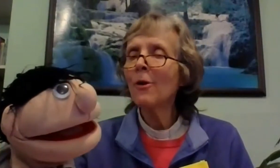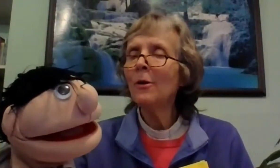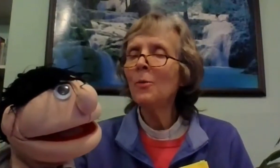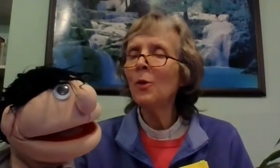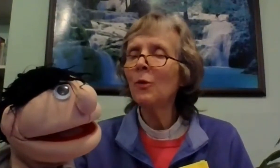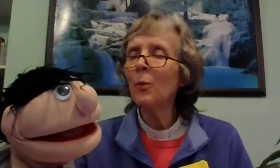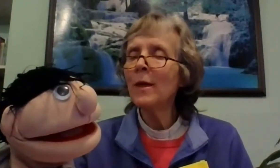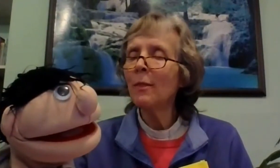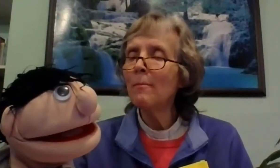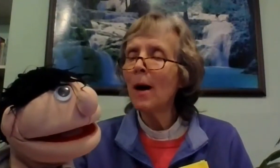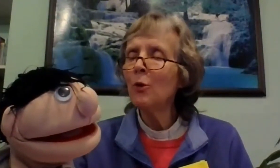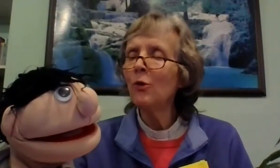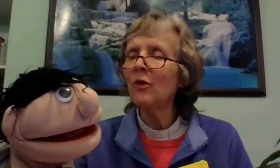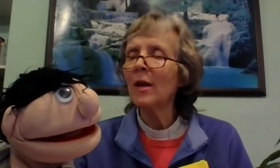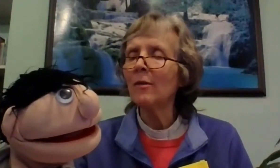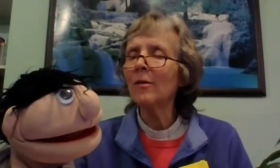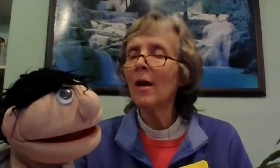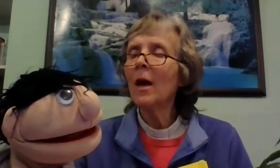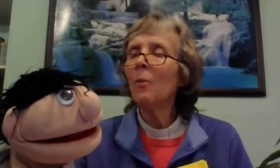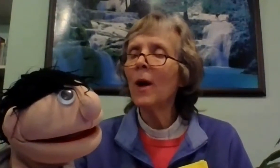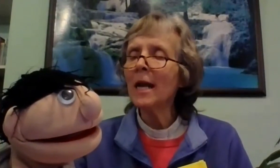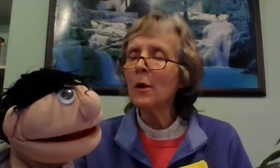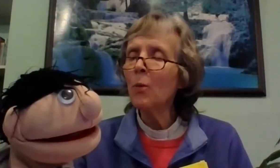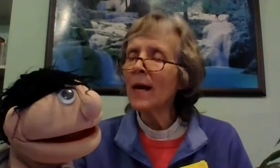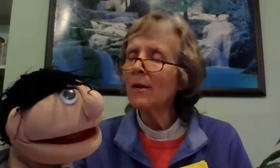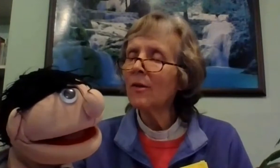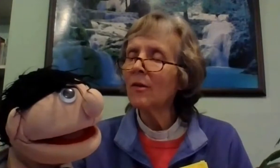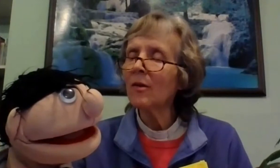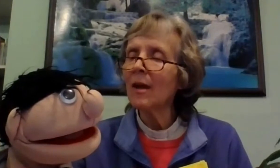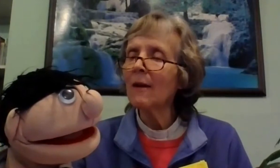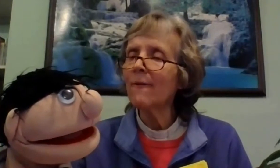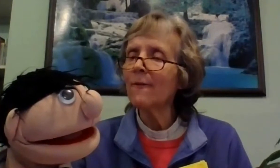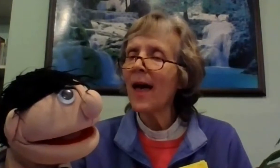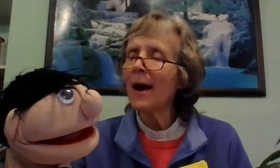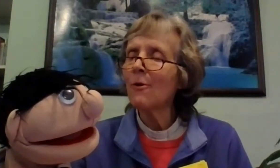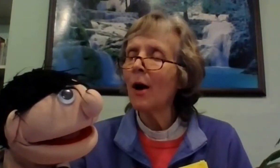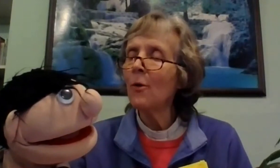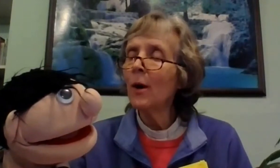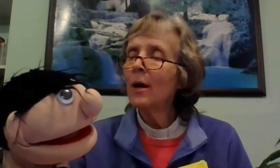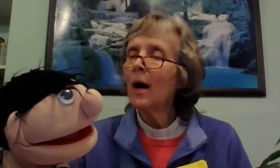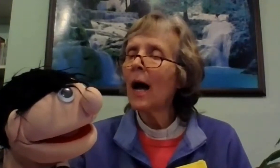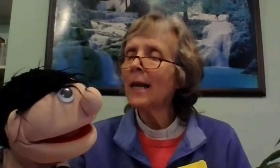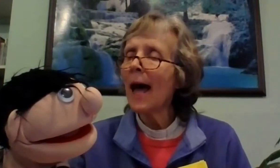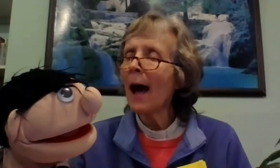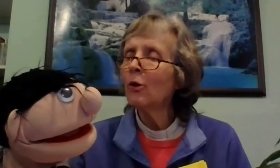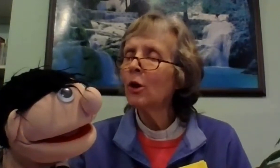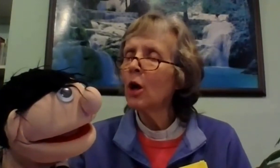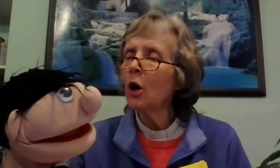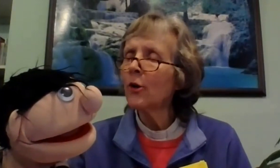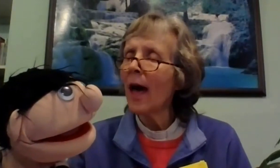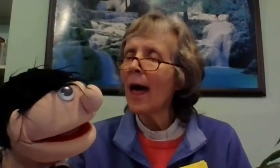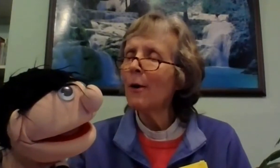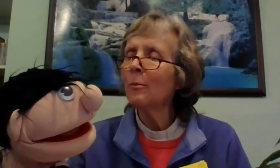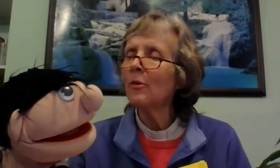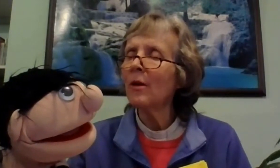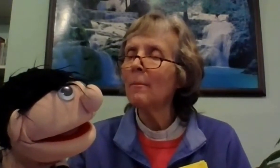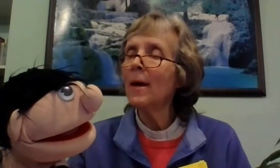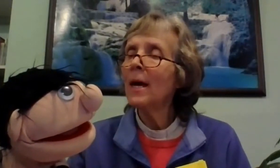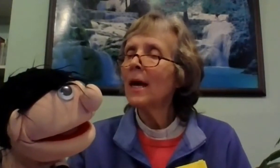Aaron was with Moses when he went to see Pharaoh and how God helped him in